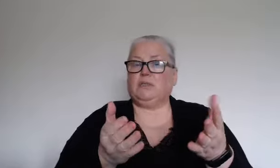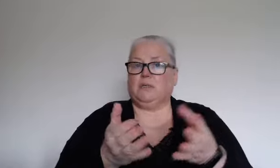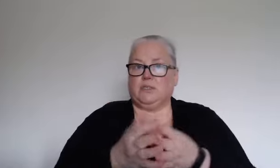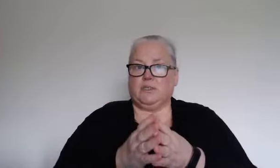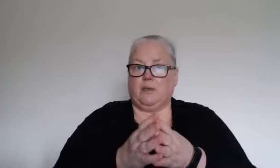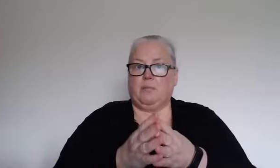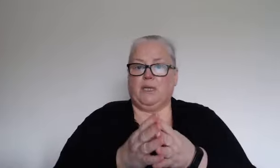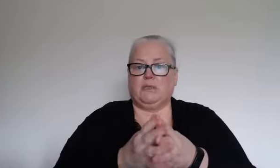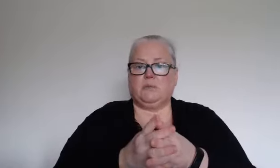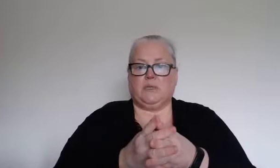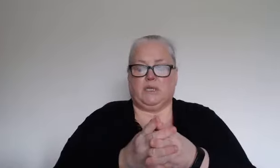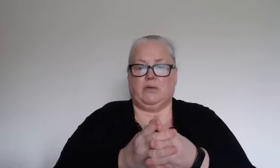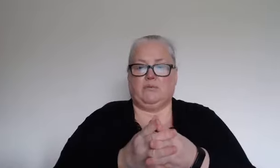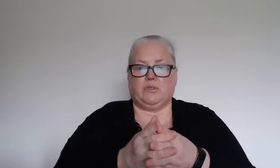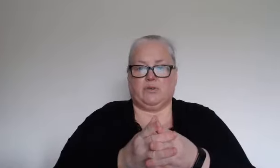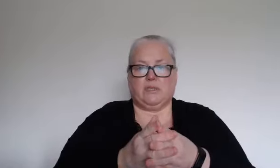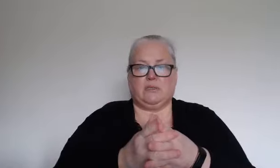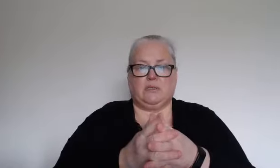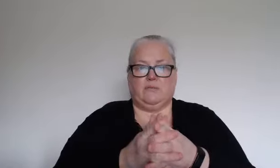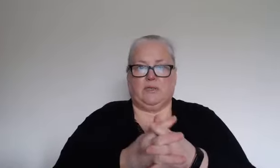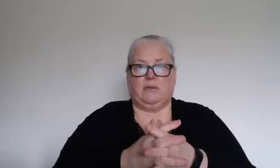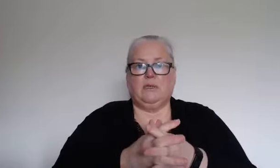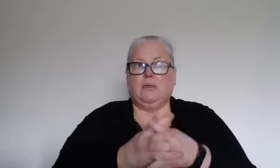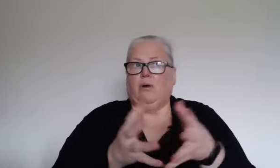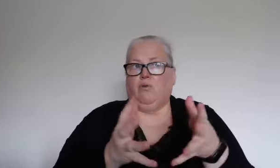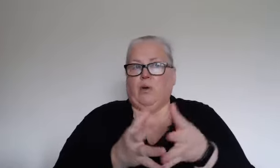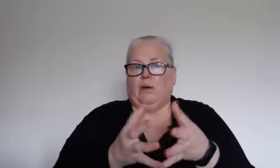actually skip meals, particularly if you're stressed and you feel overwhelmed and